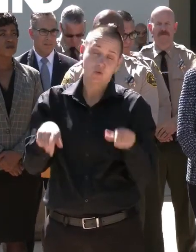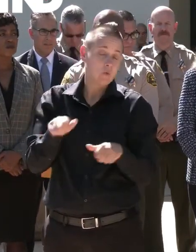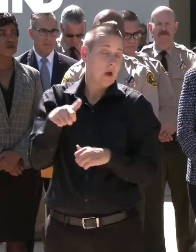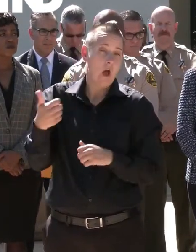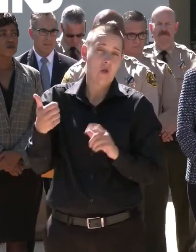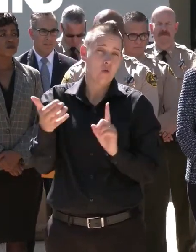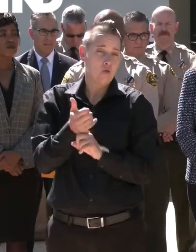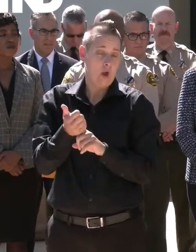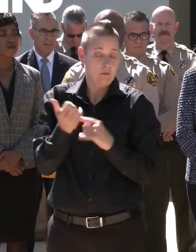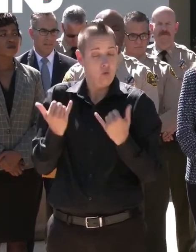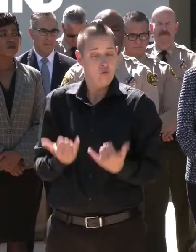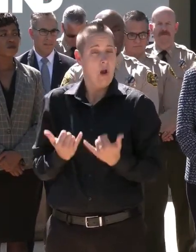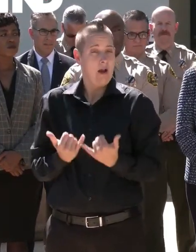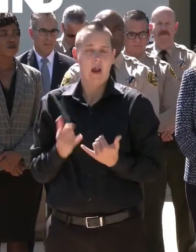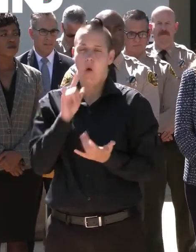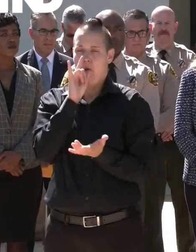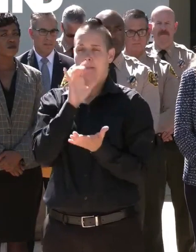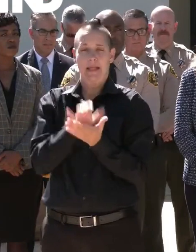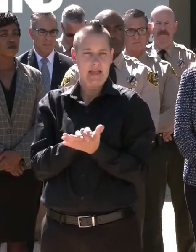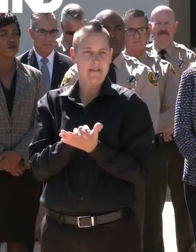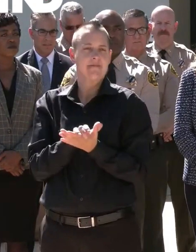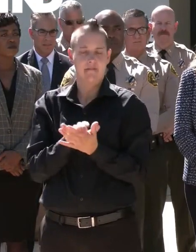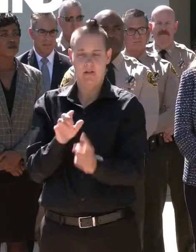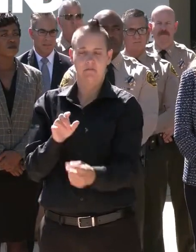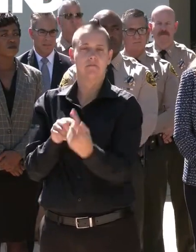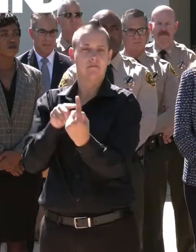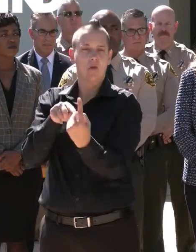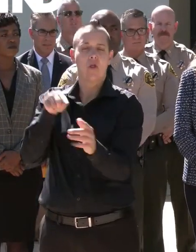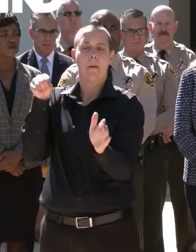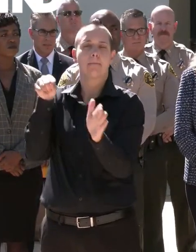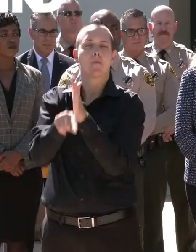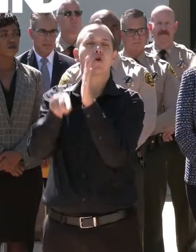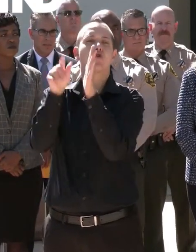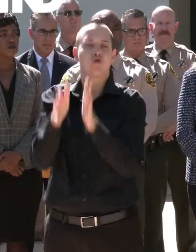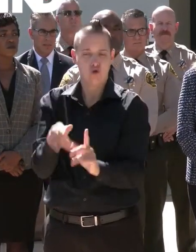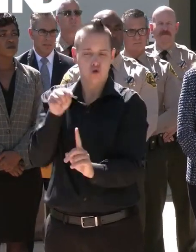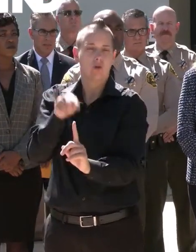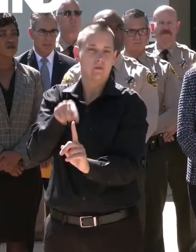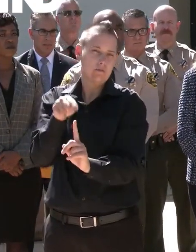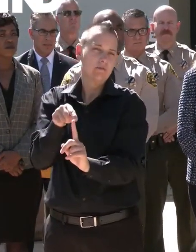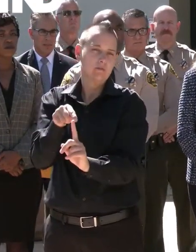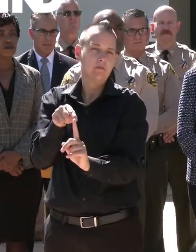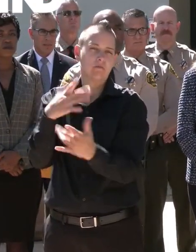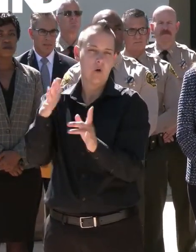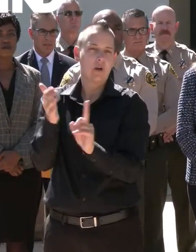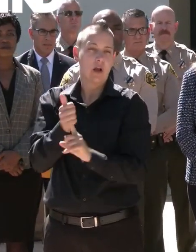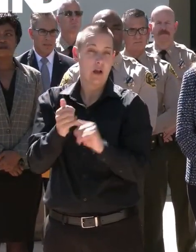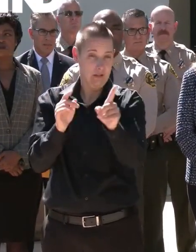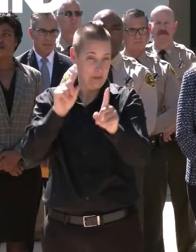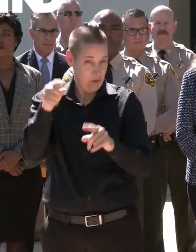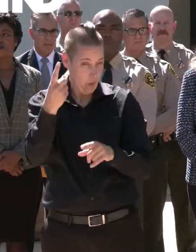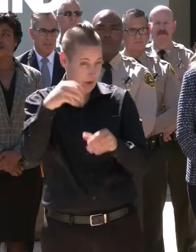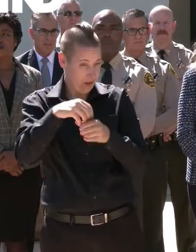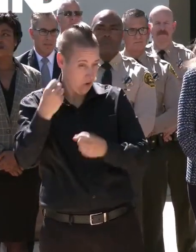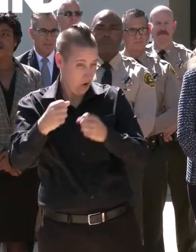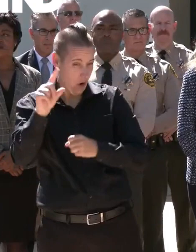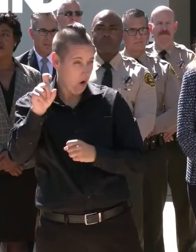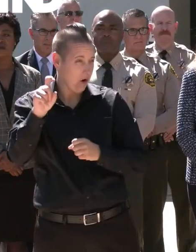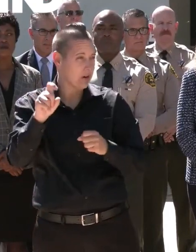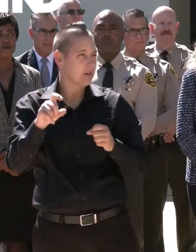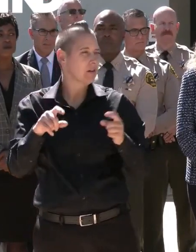other arrests, but for right now, we believe we have the murderer of our deputy in custody.